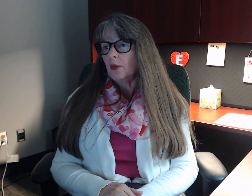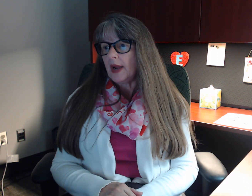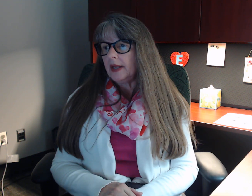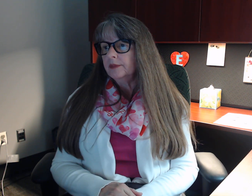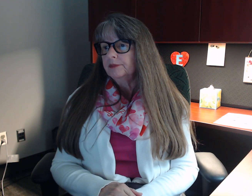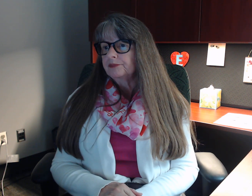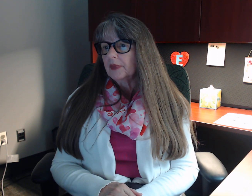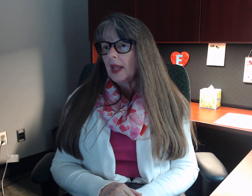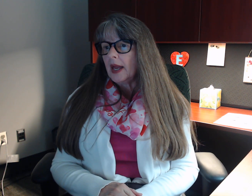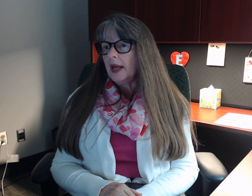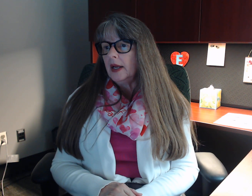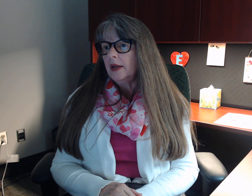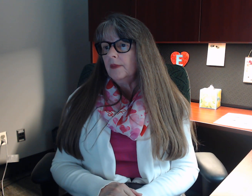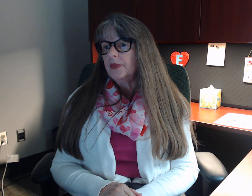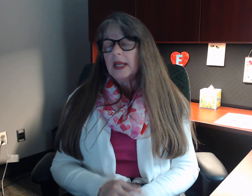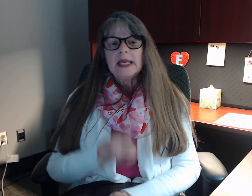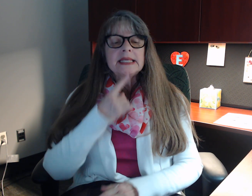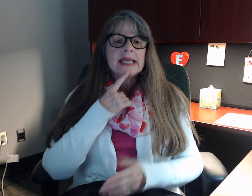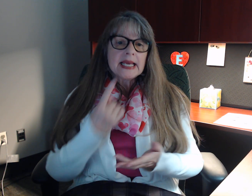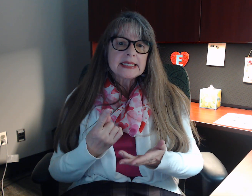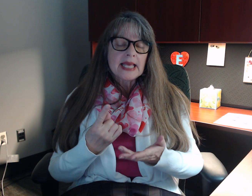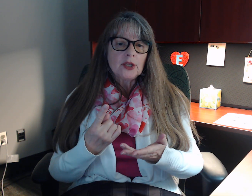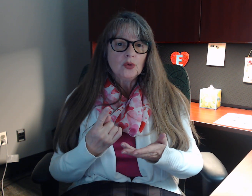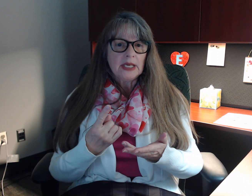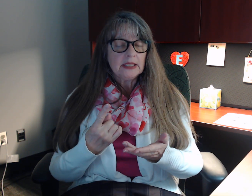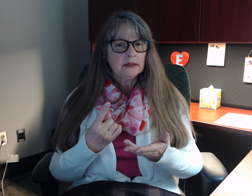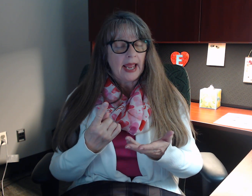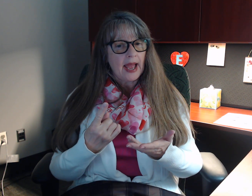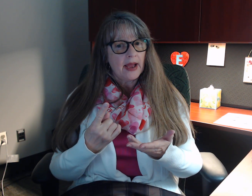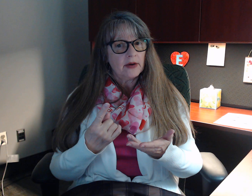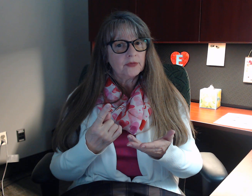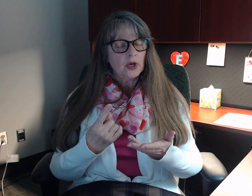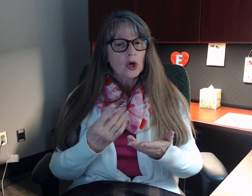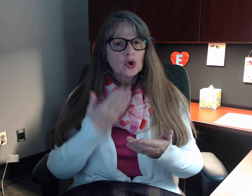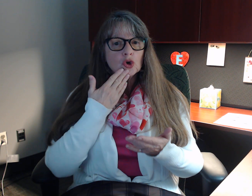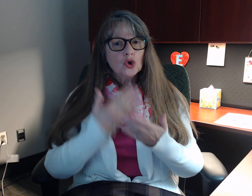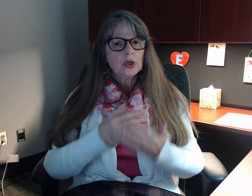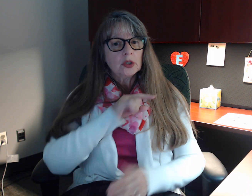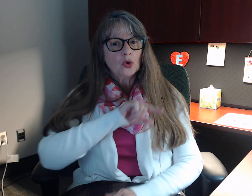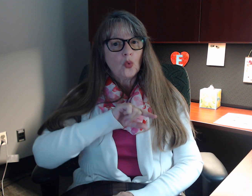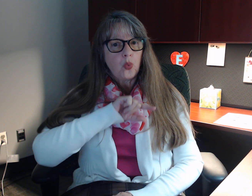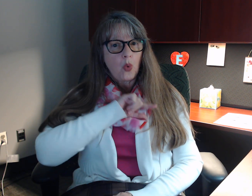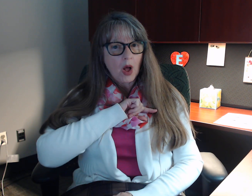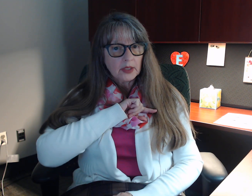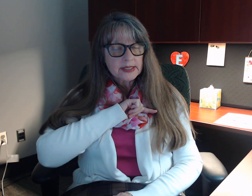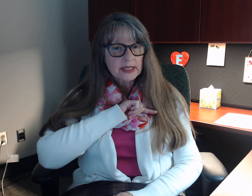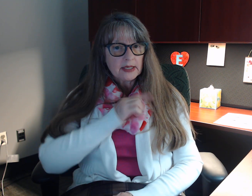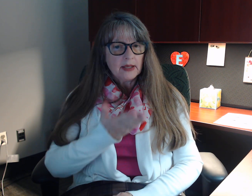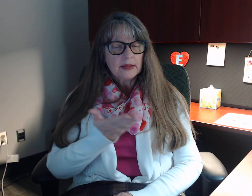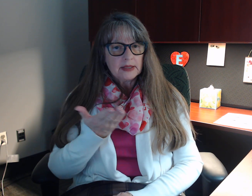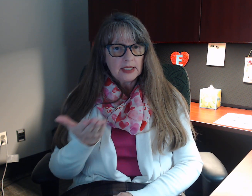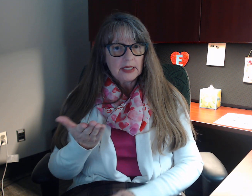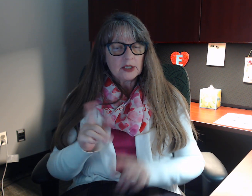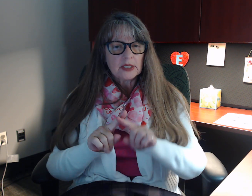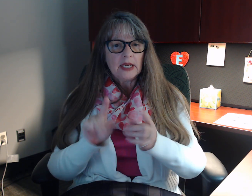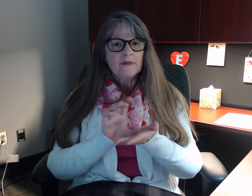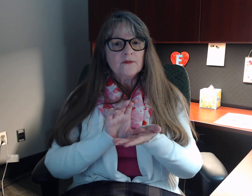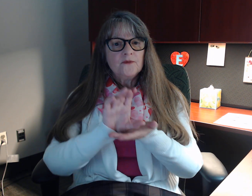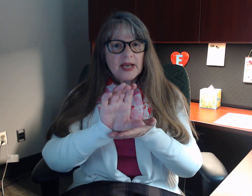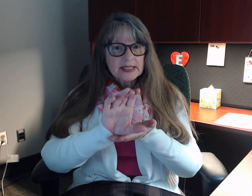way. It says that you can have good quality things and invest in it,